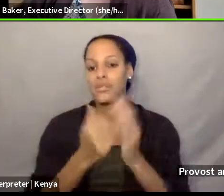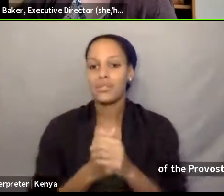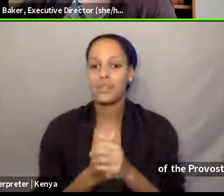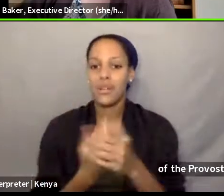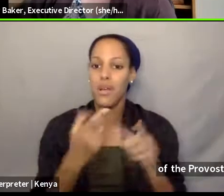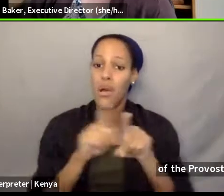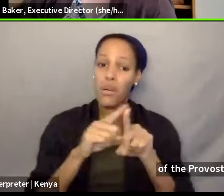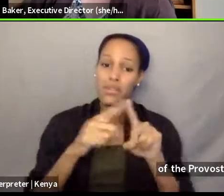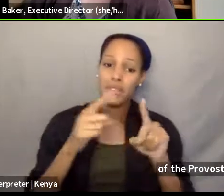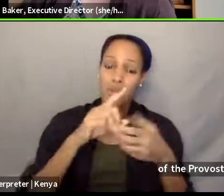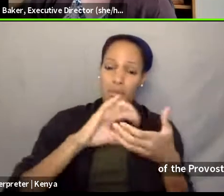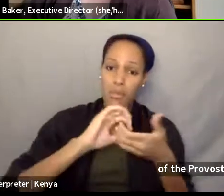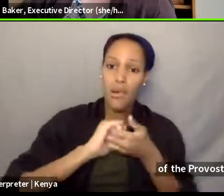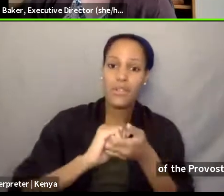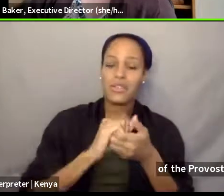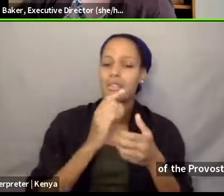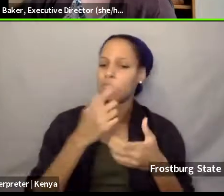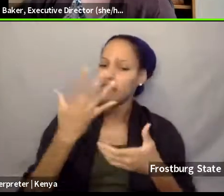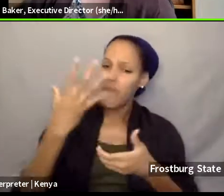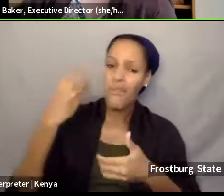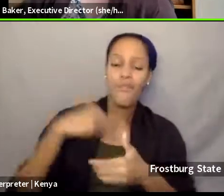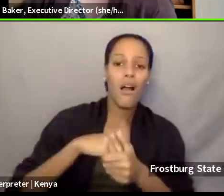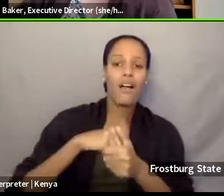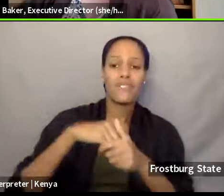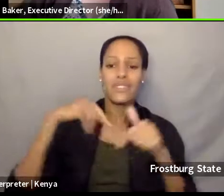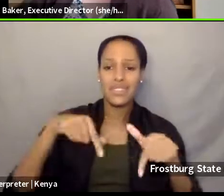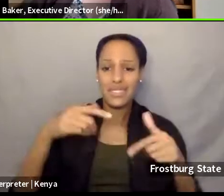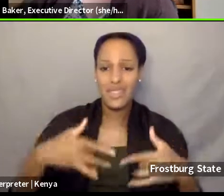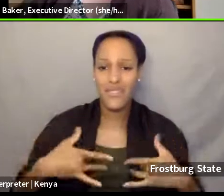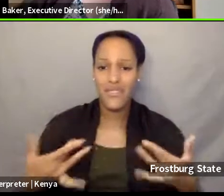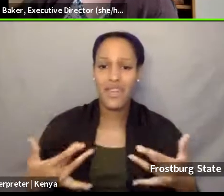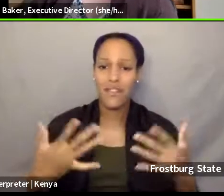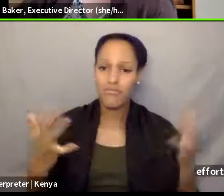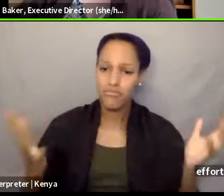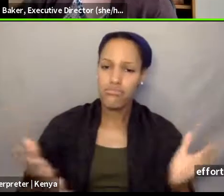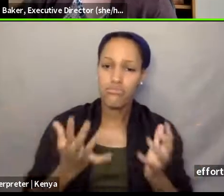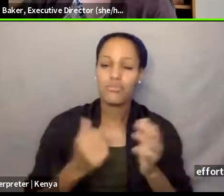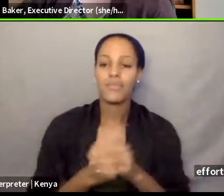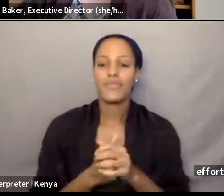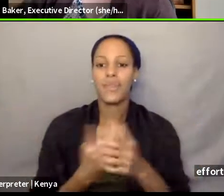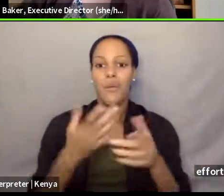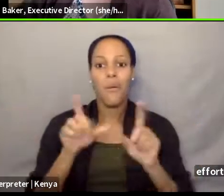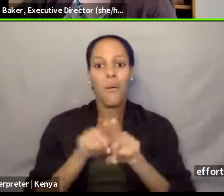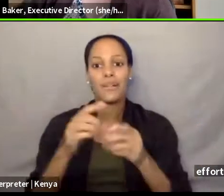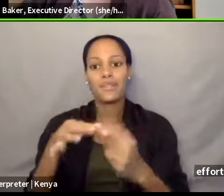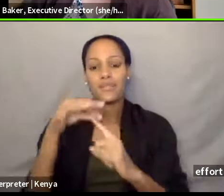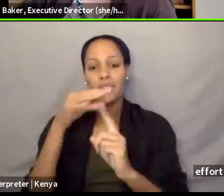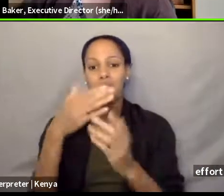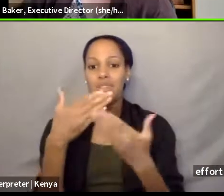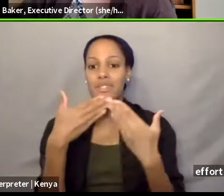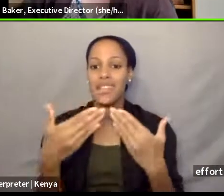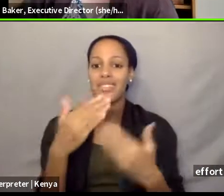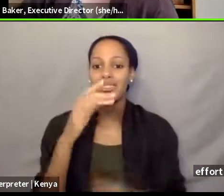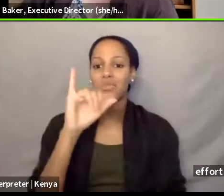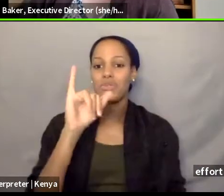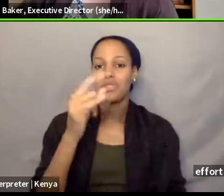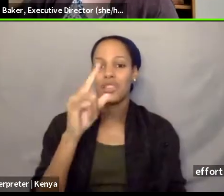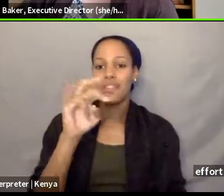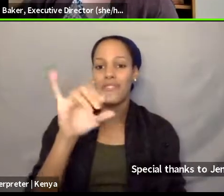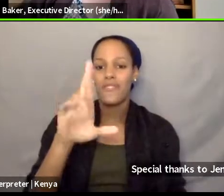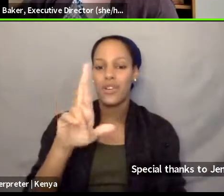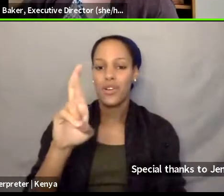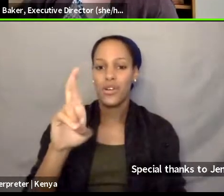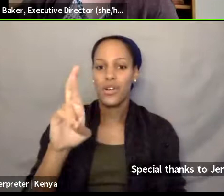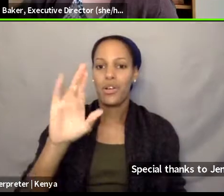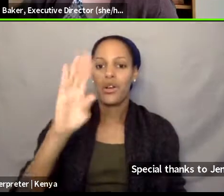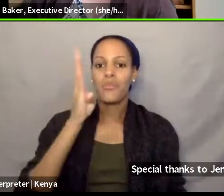partners have put great effort into this afternoon's event. Special thanks to Jennifer Brown, who worked closely with our staff. And now